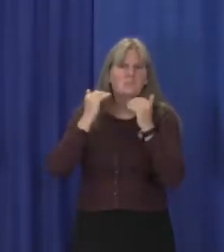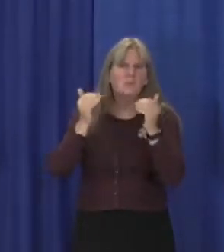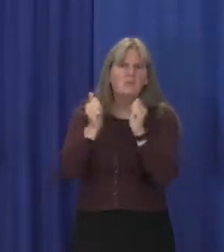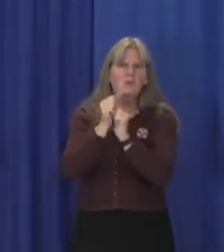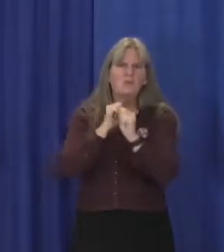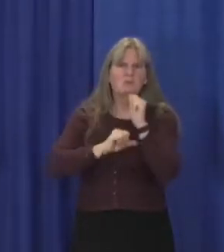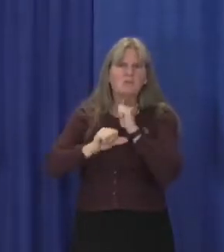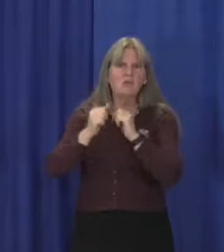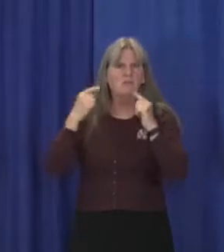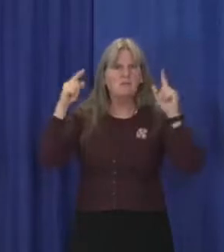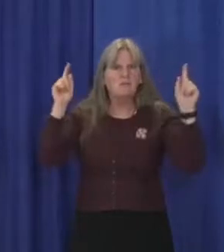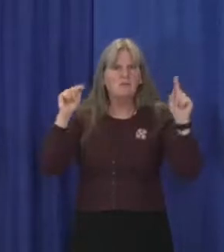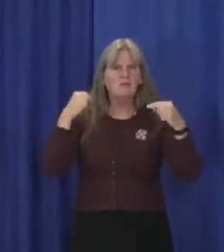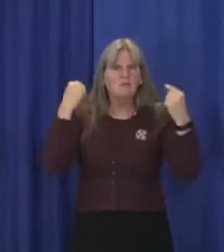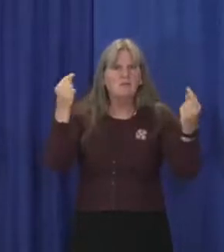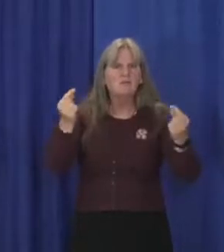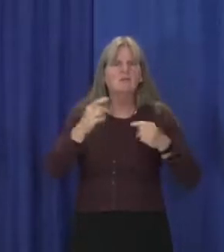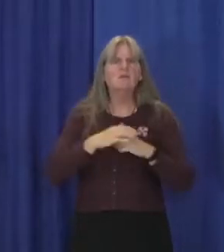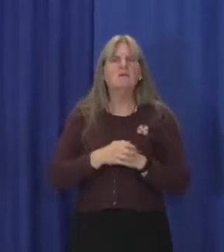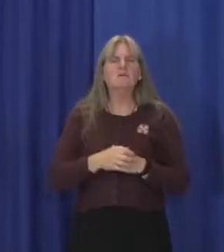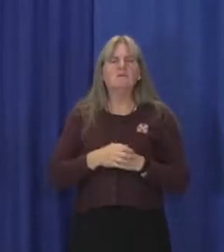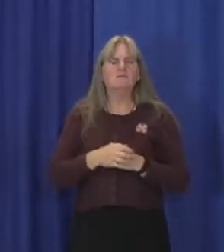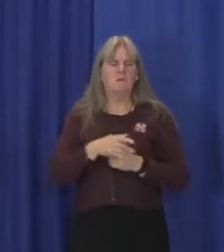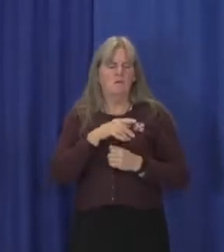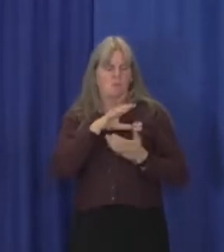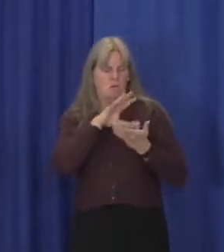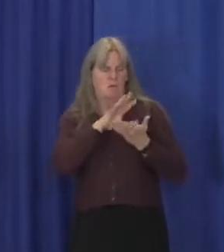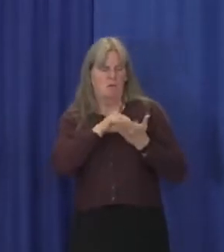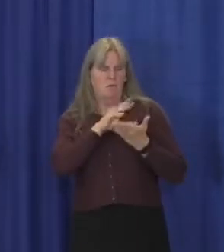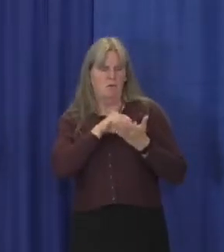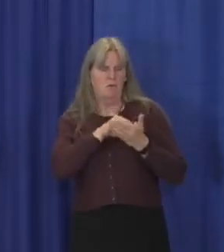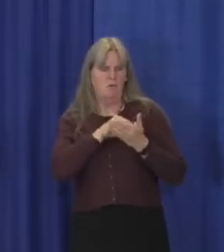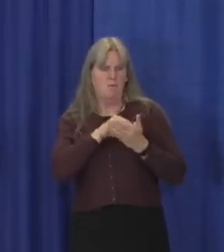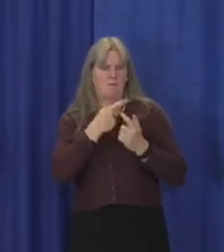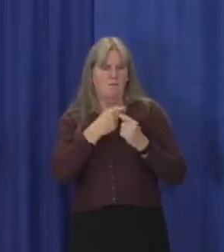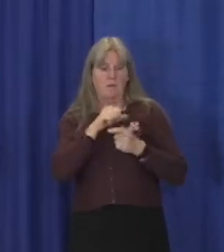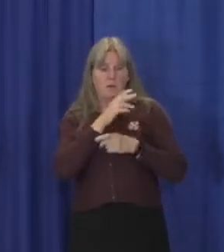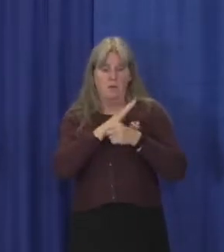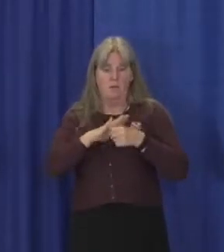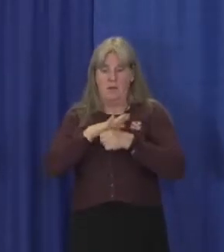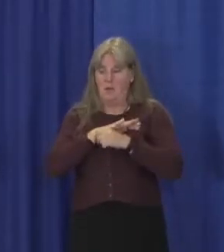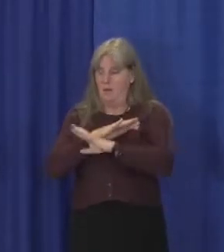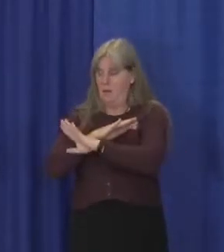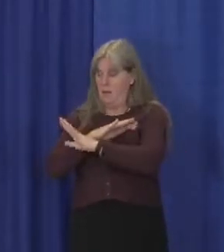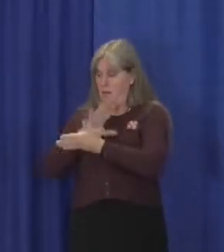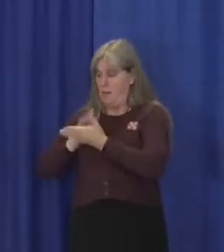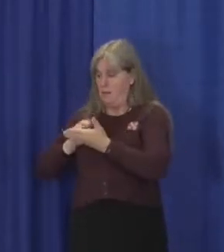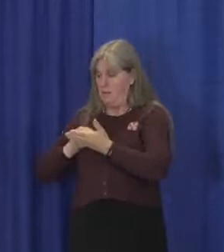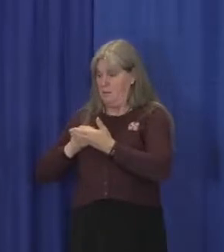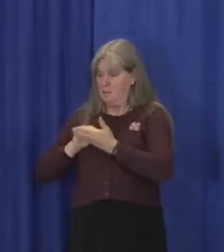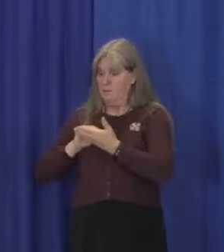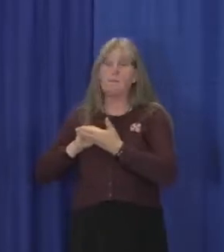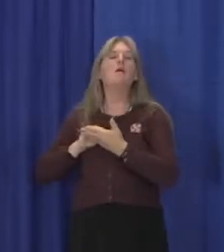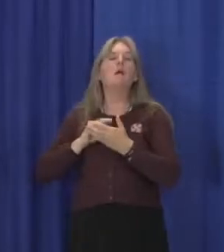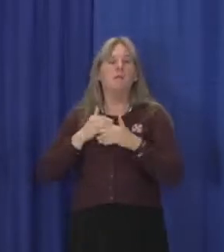future and using the data and the epidemiology in other jurisdictions as well to prepare ourselves for this more focused